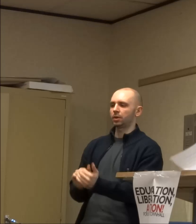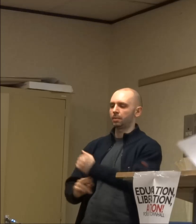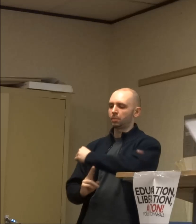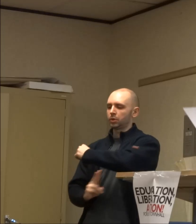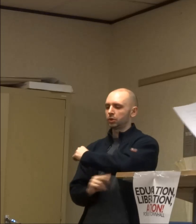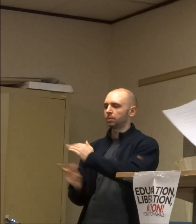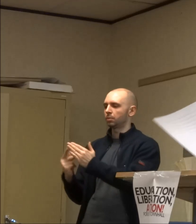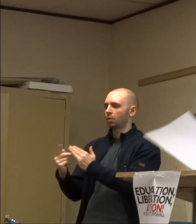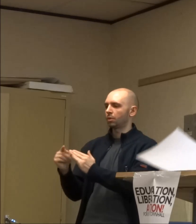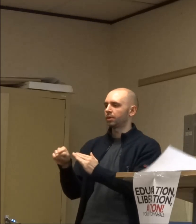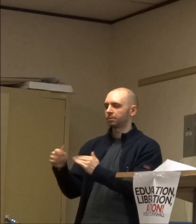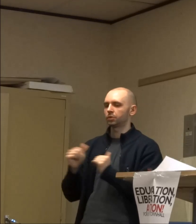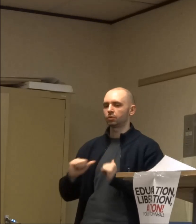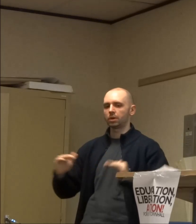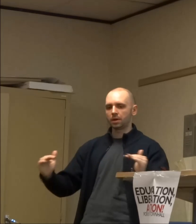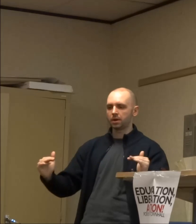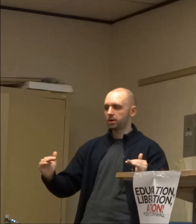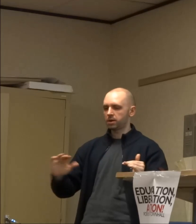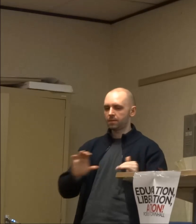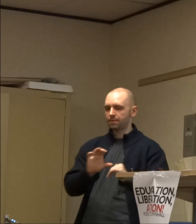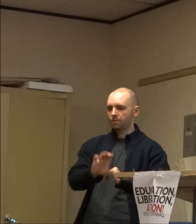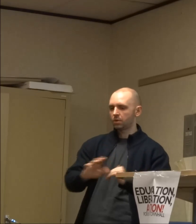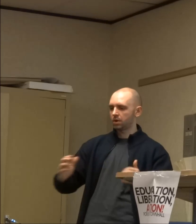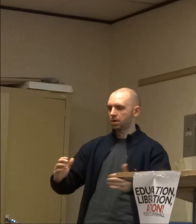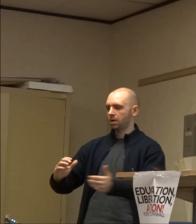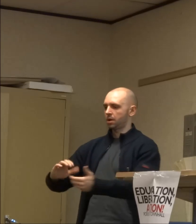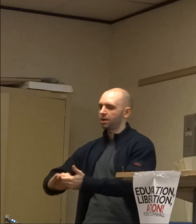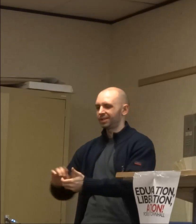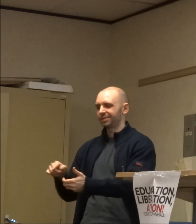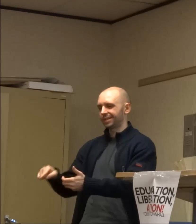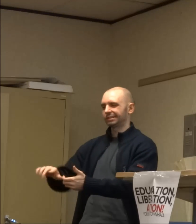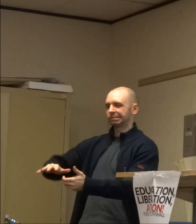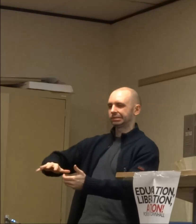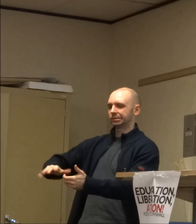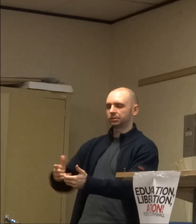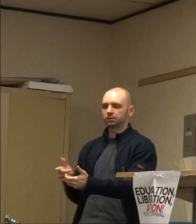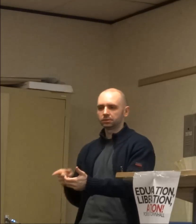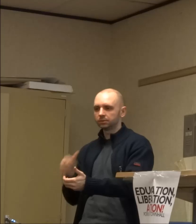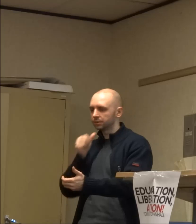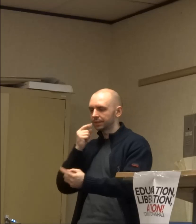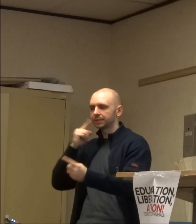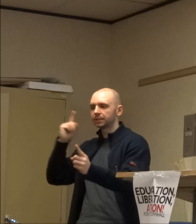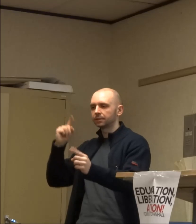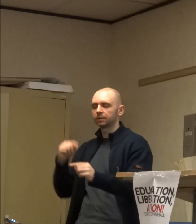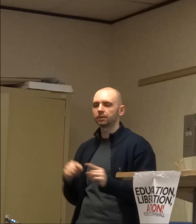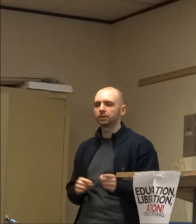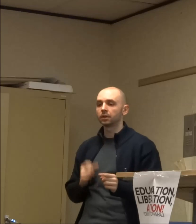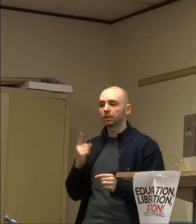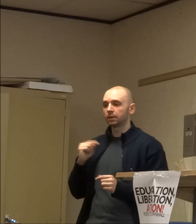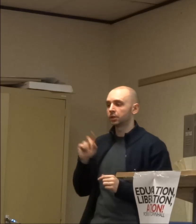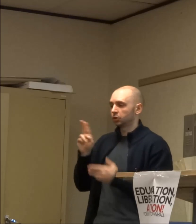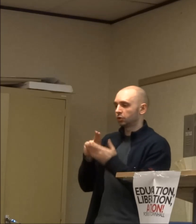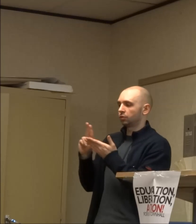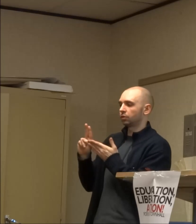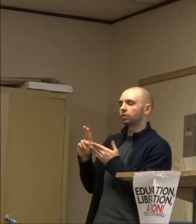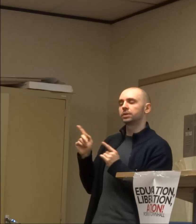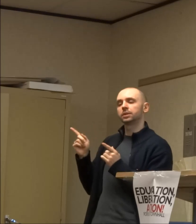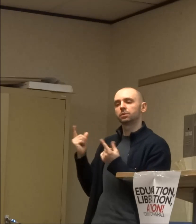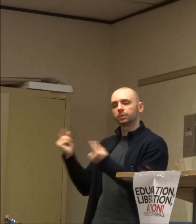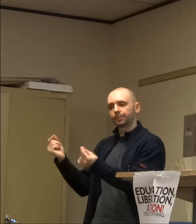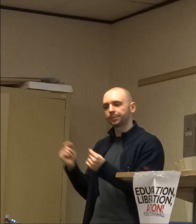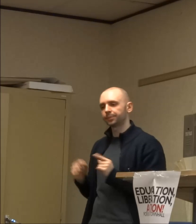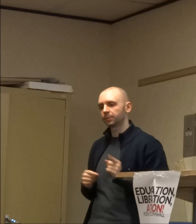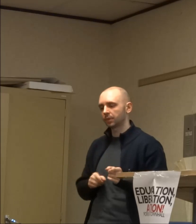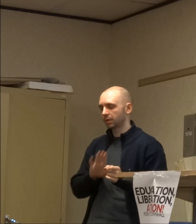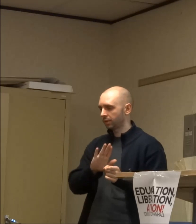program. This program the university has already employed the tactics of flatlining the budget despite the increasing